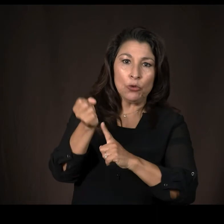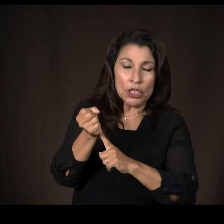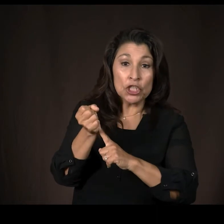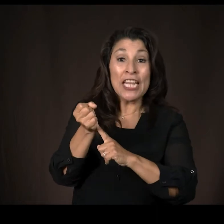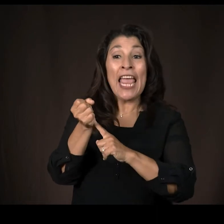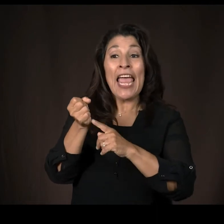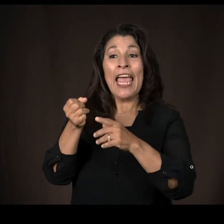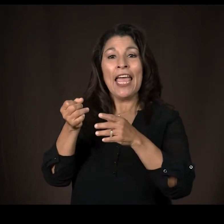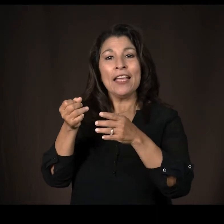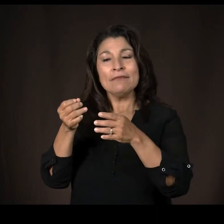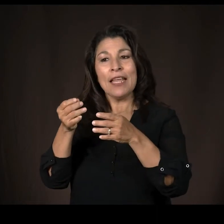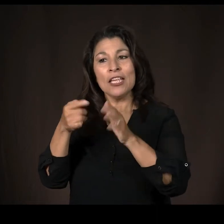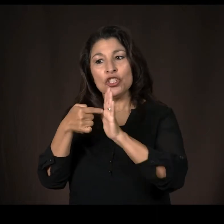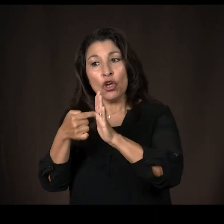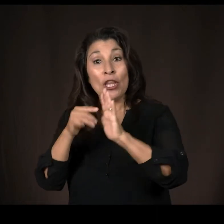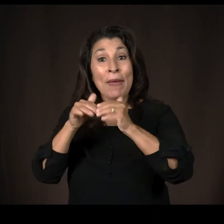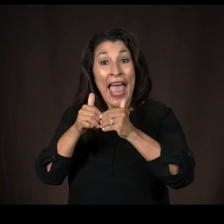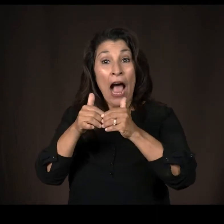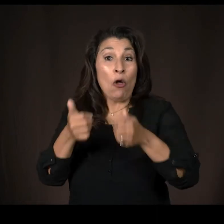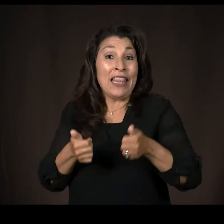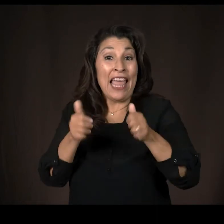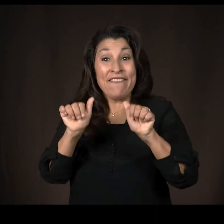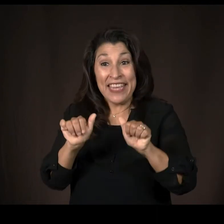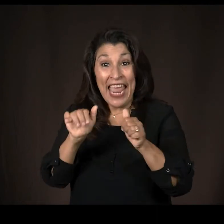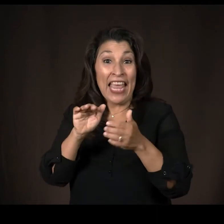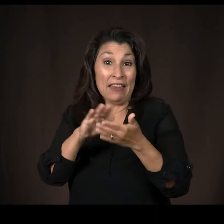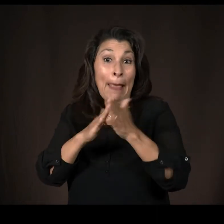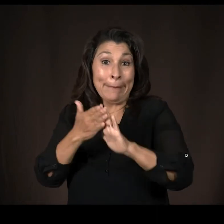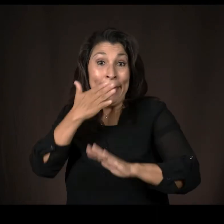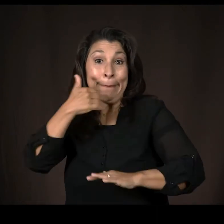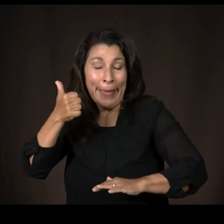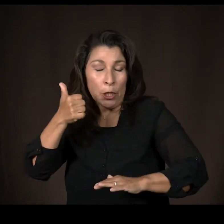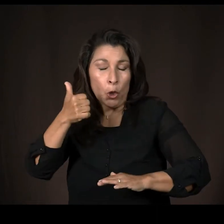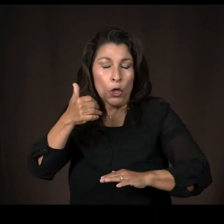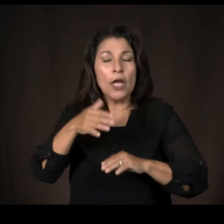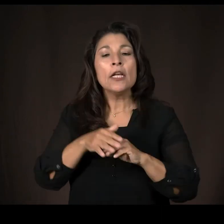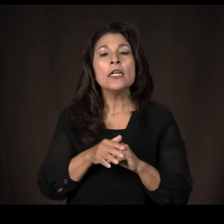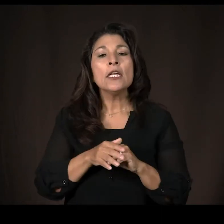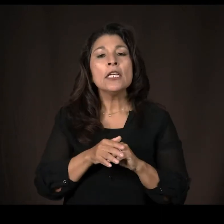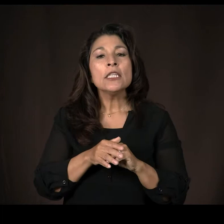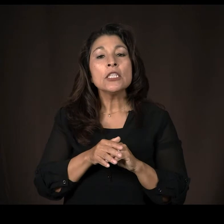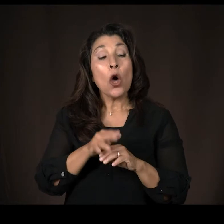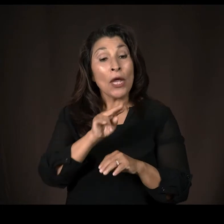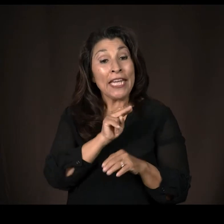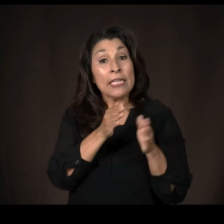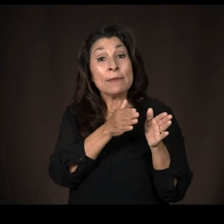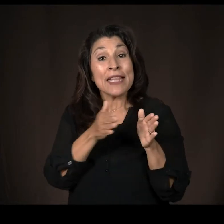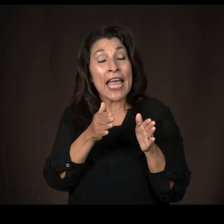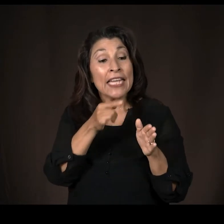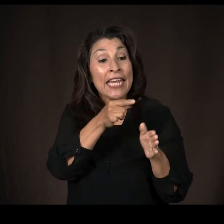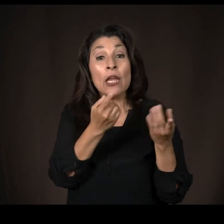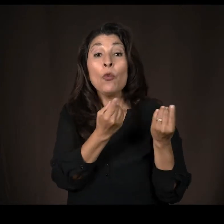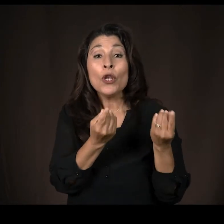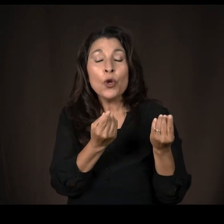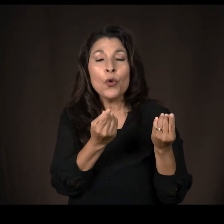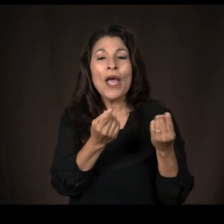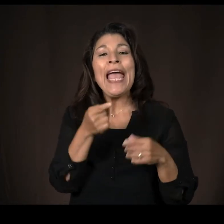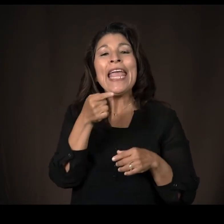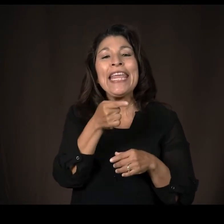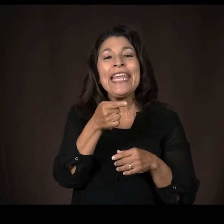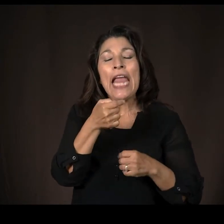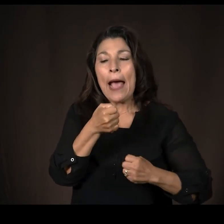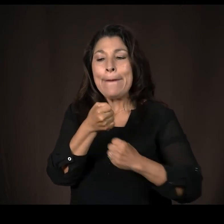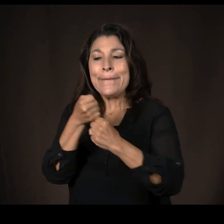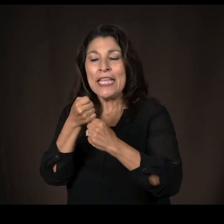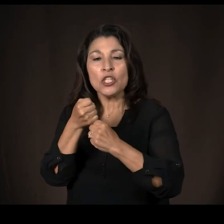step 6, Nehemiah's brilliant plan. Appeal to people's hearts. That's the 6th thing you